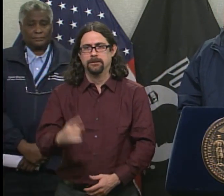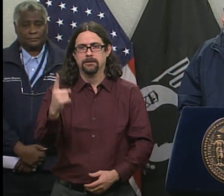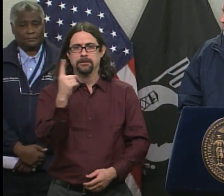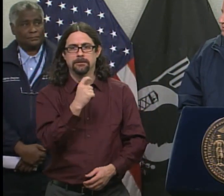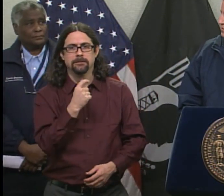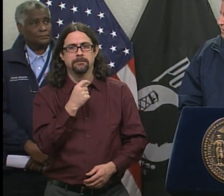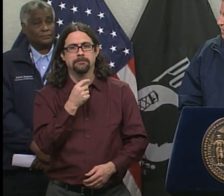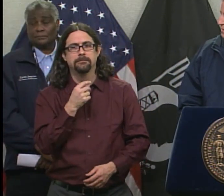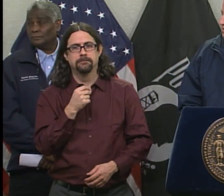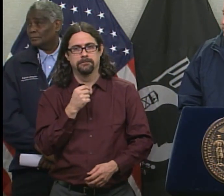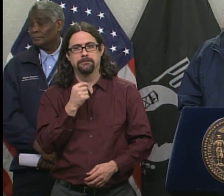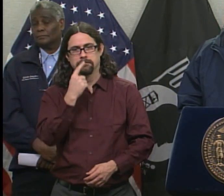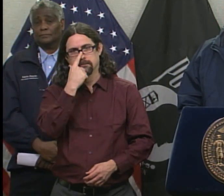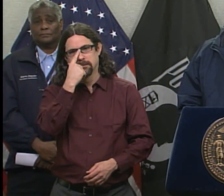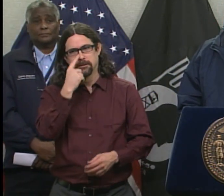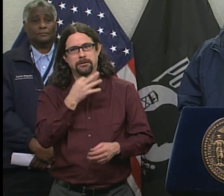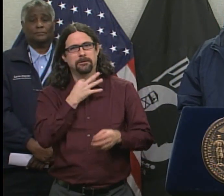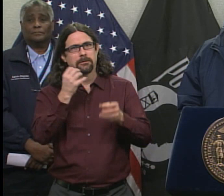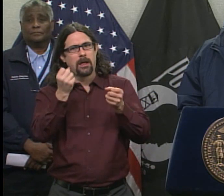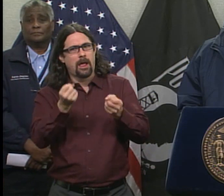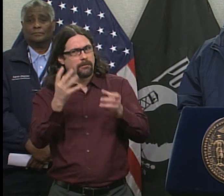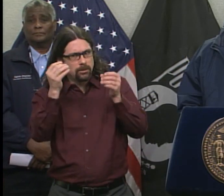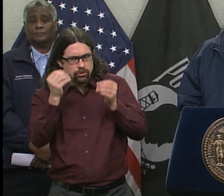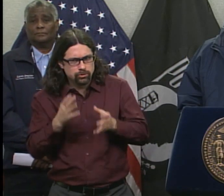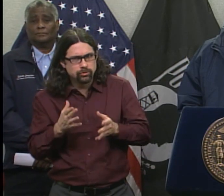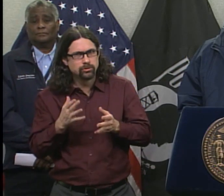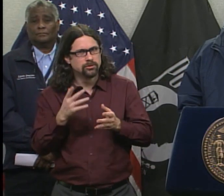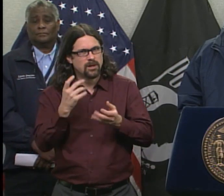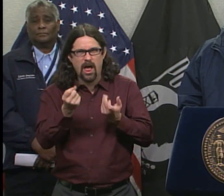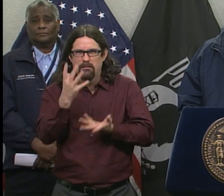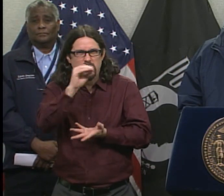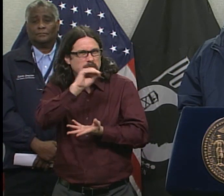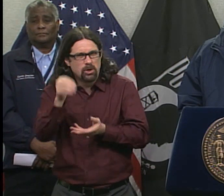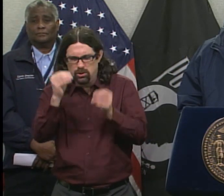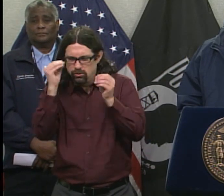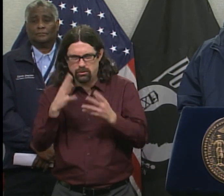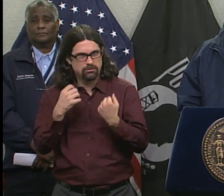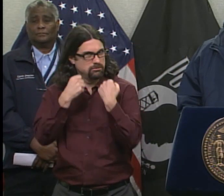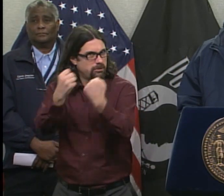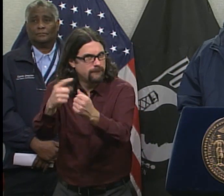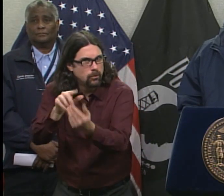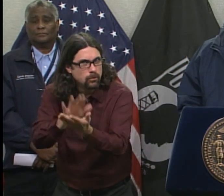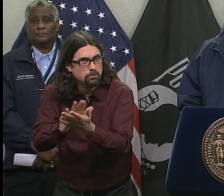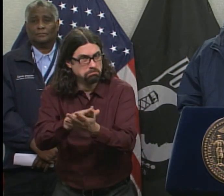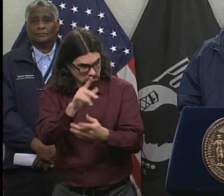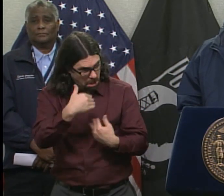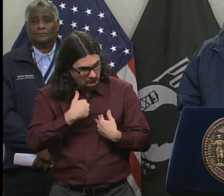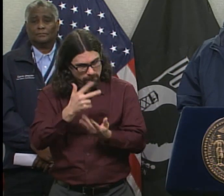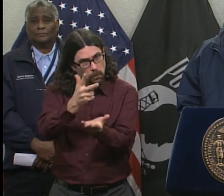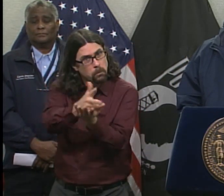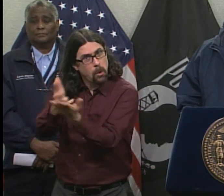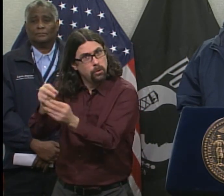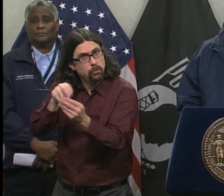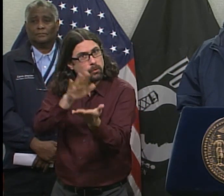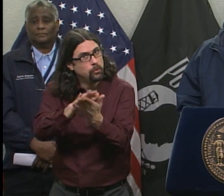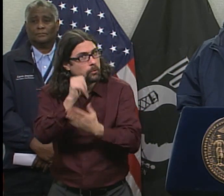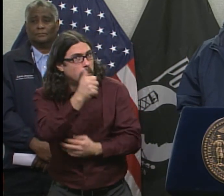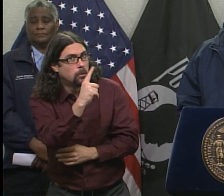the Deputy Chancellor said, parking is going to be very difficult. So I really want to urge people to use mass